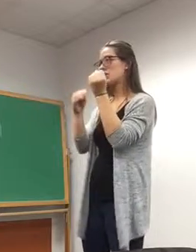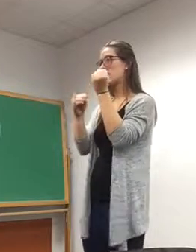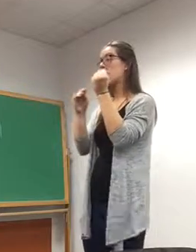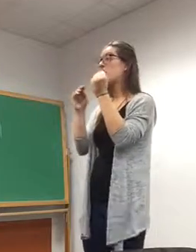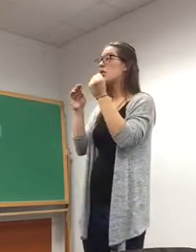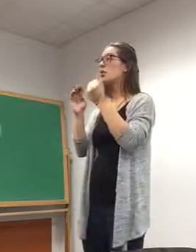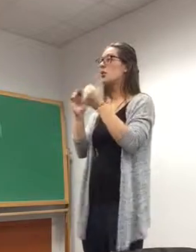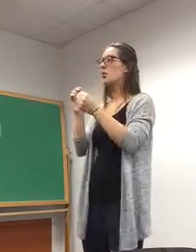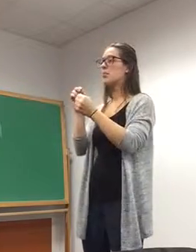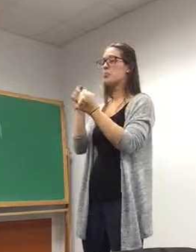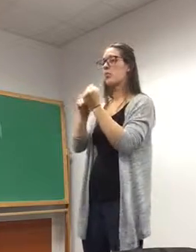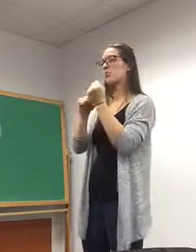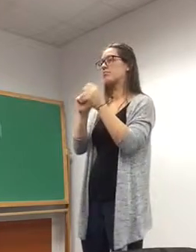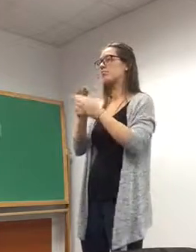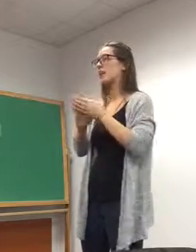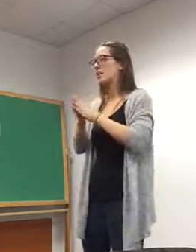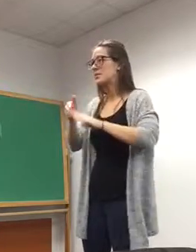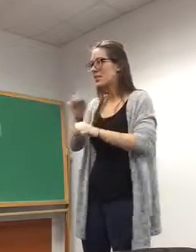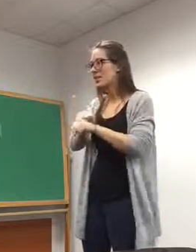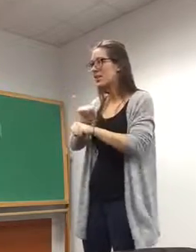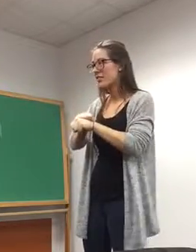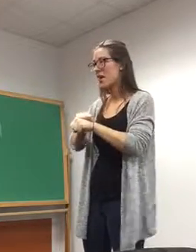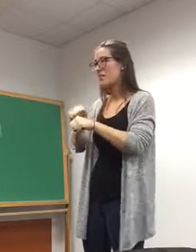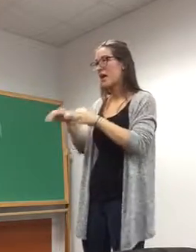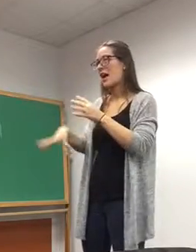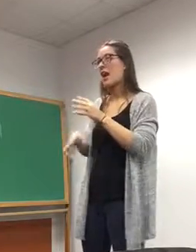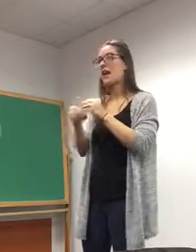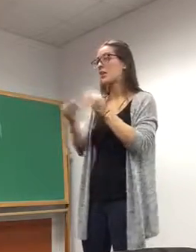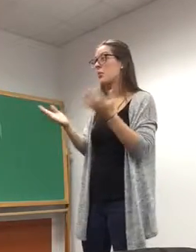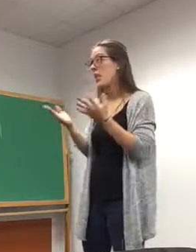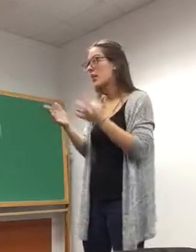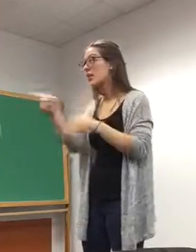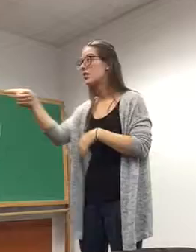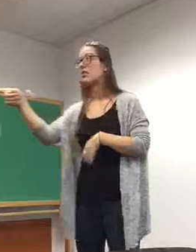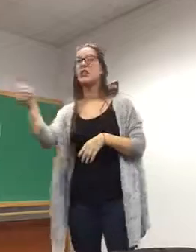told me already those things. Okay, good. Say it again. Calcium. Okay,